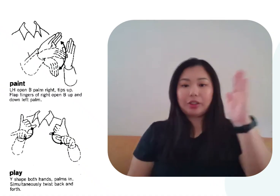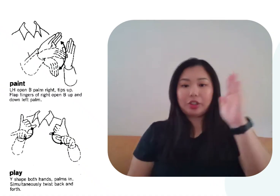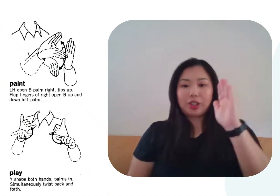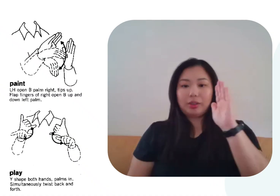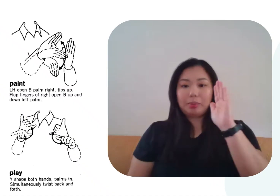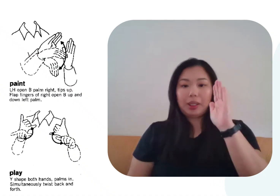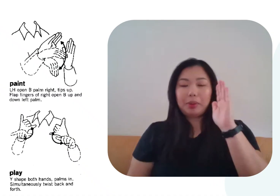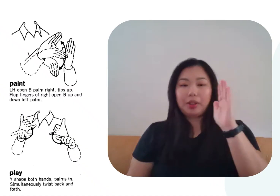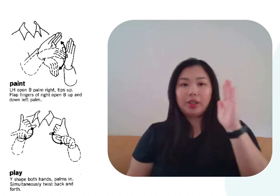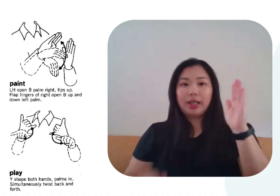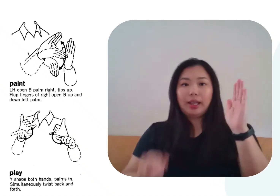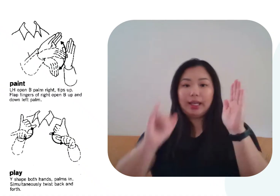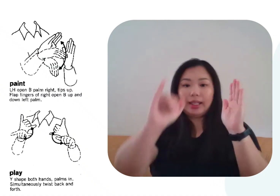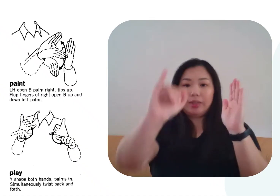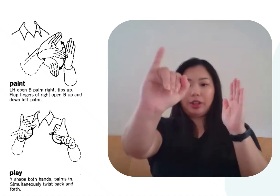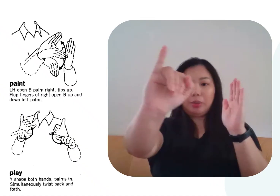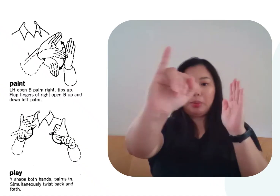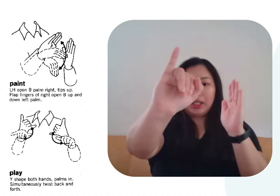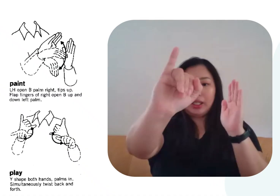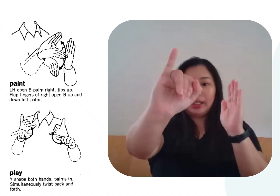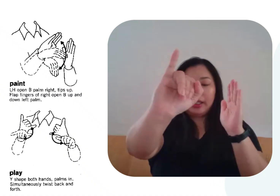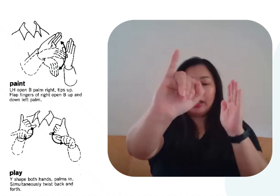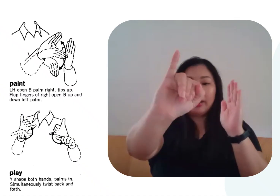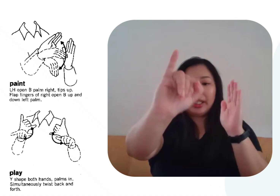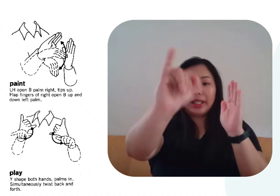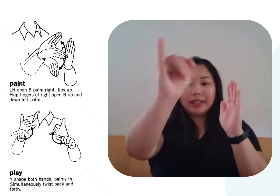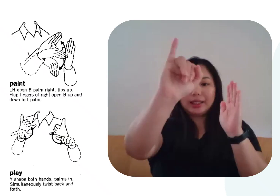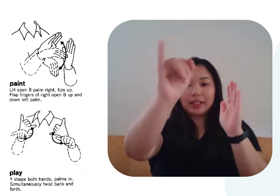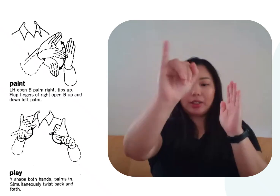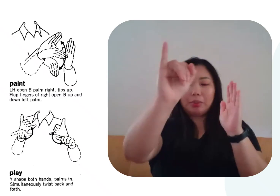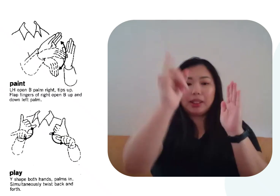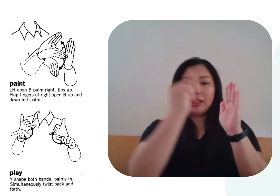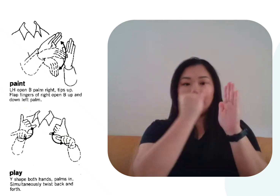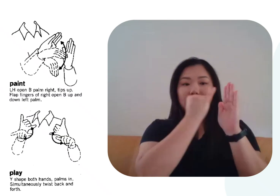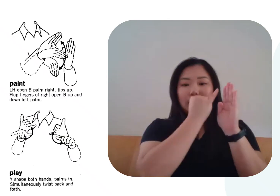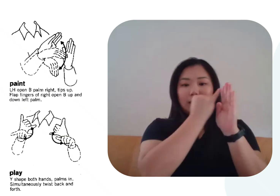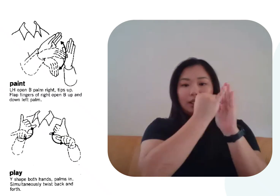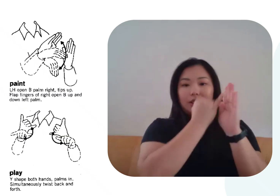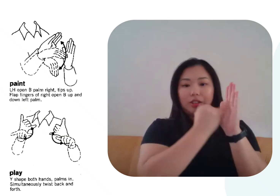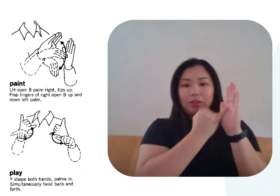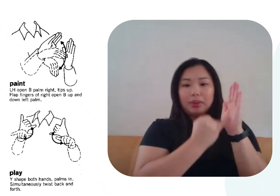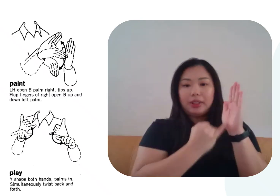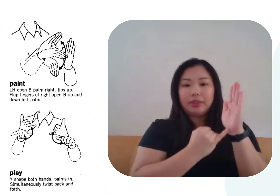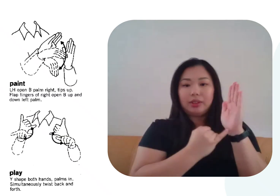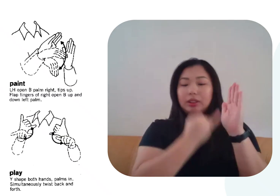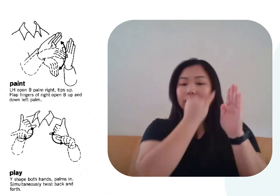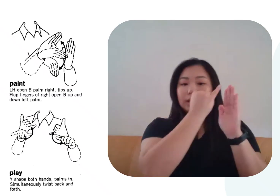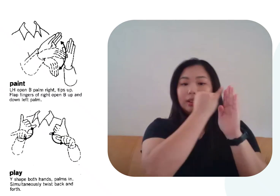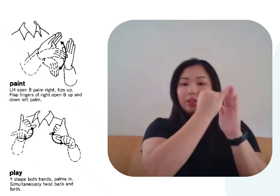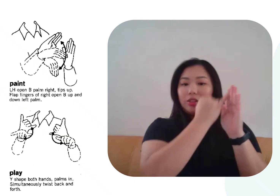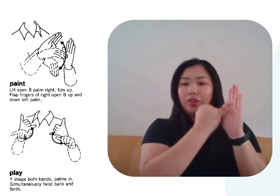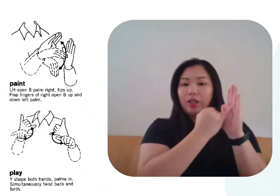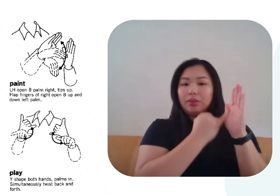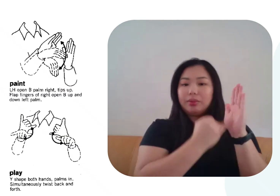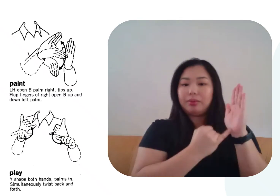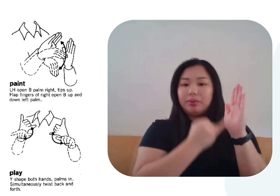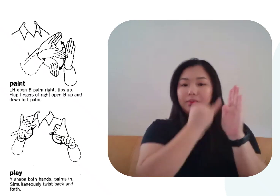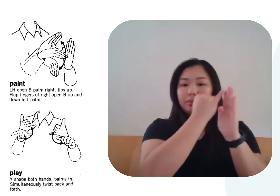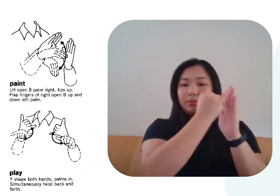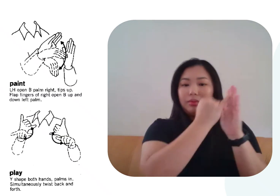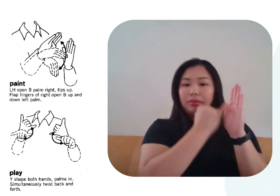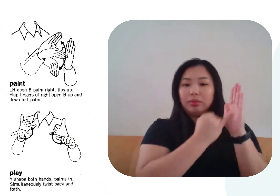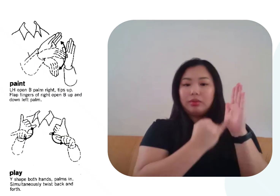is like your sheet of paper, and then with your pinky in the other hand, this is like your pencil, and you scribble downwards. Draw.